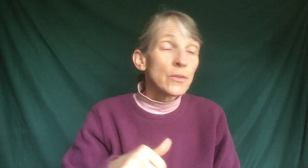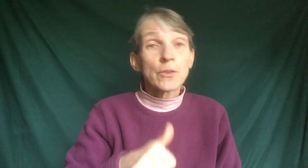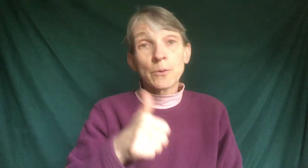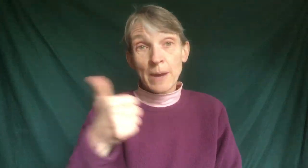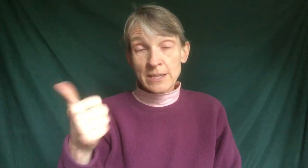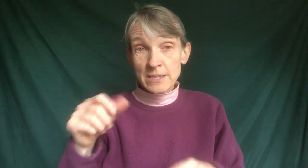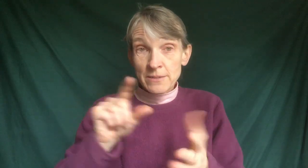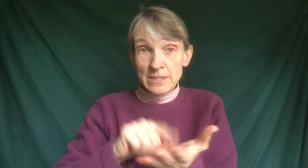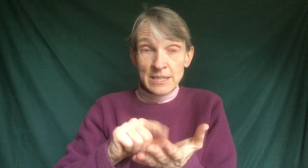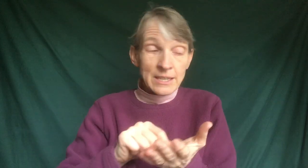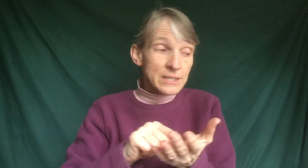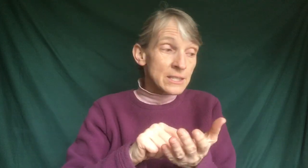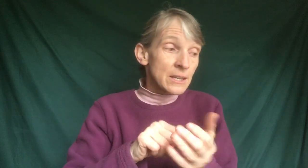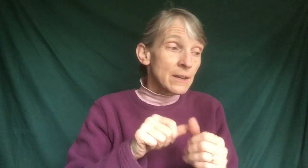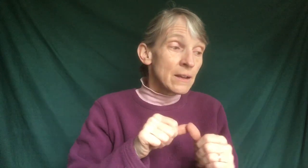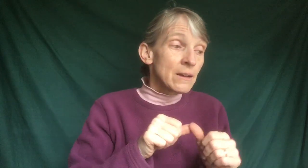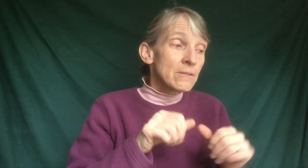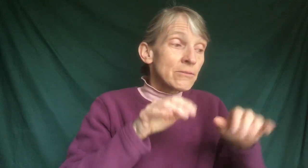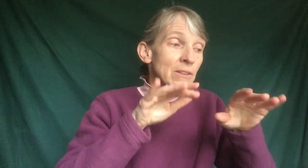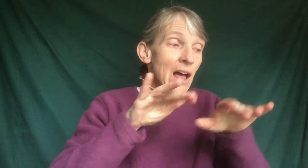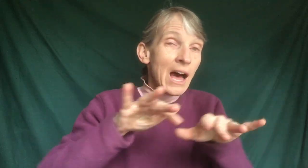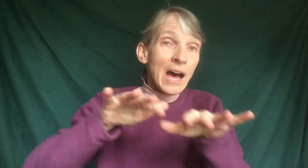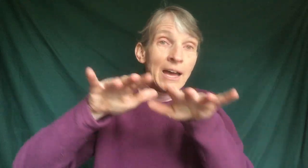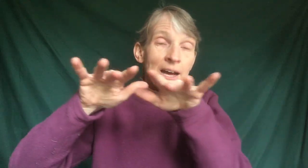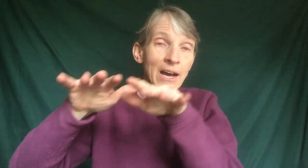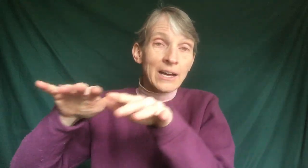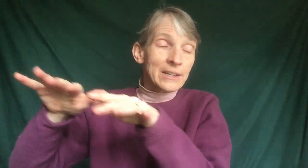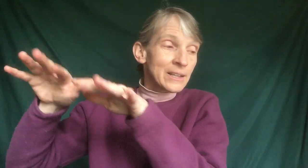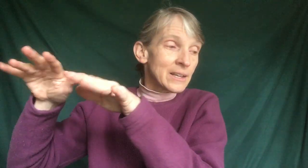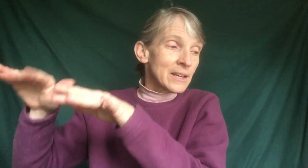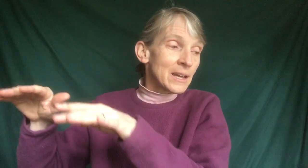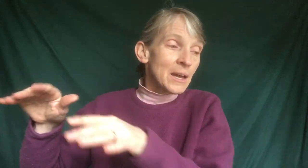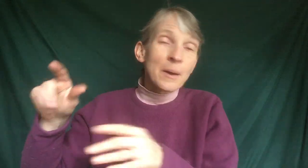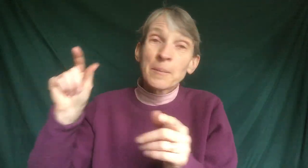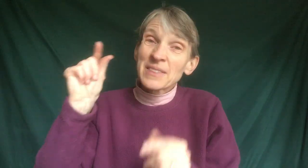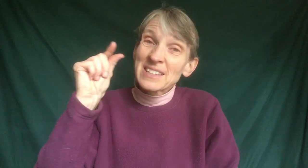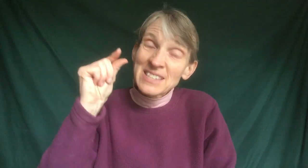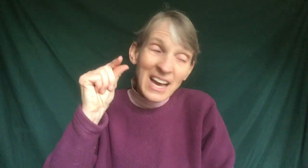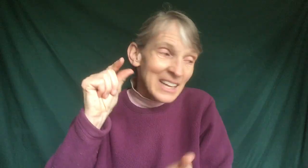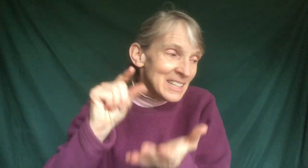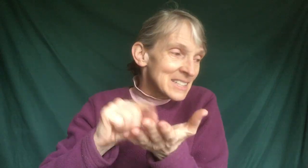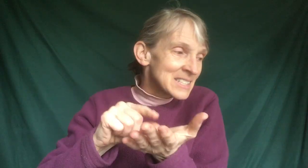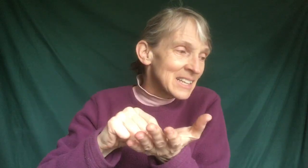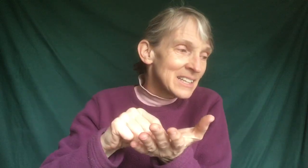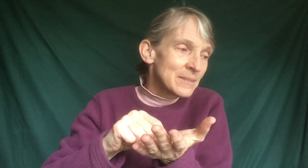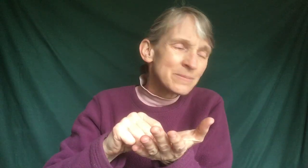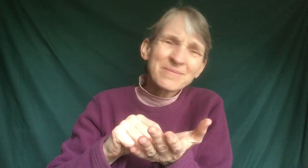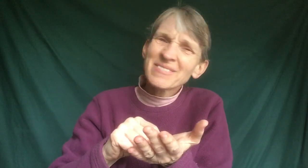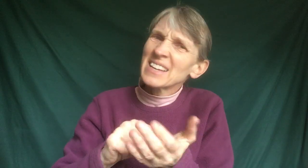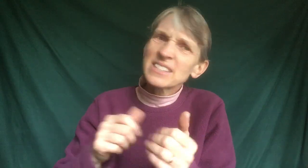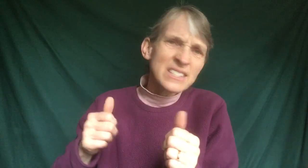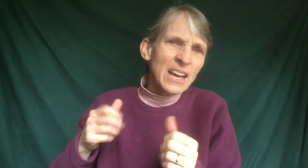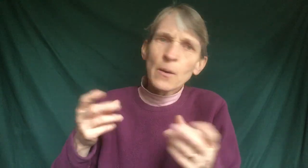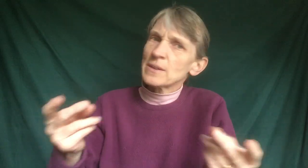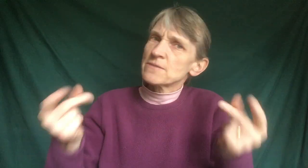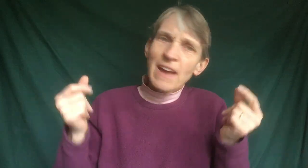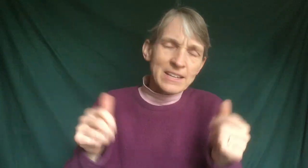The rest of the seeds fly on, but the tiny seed does not go as fast